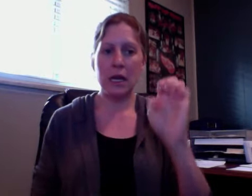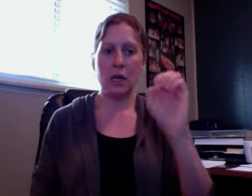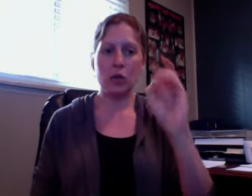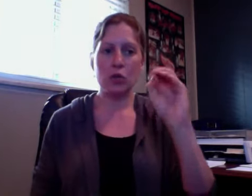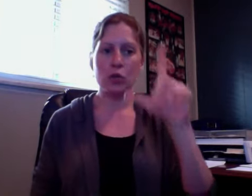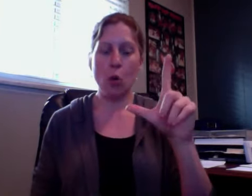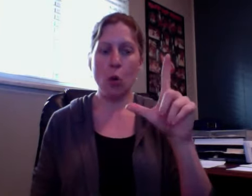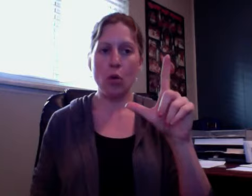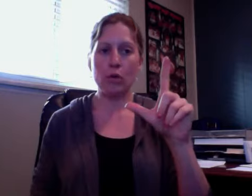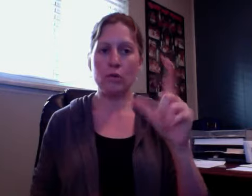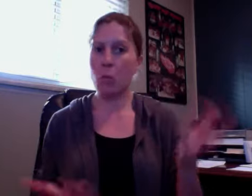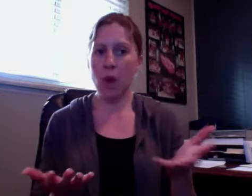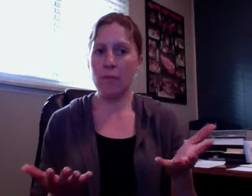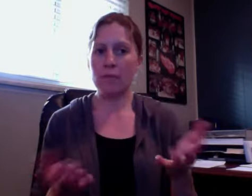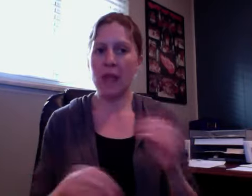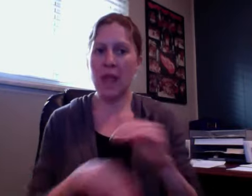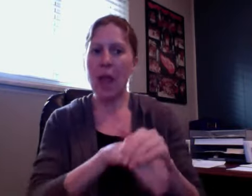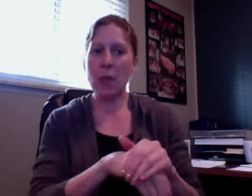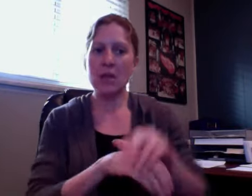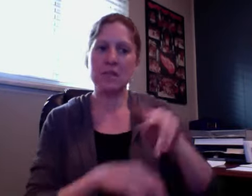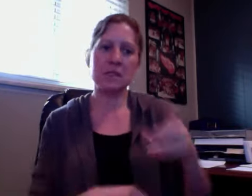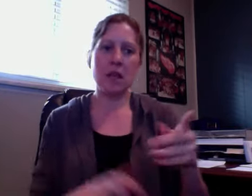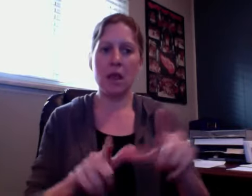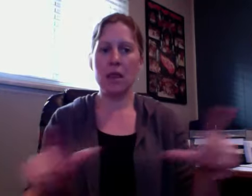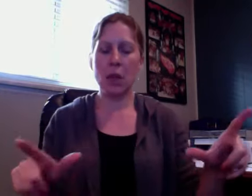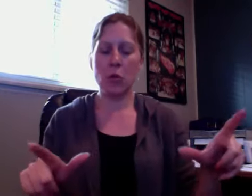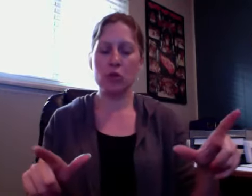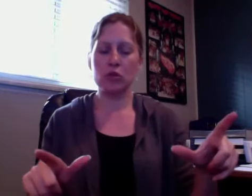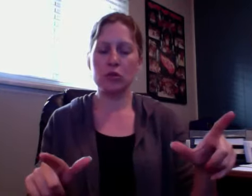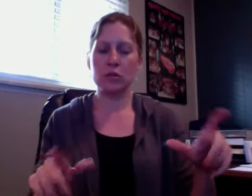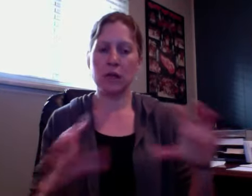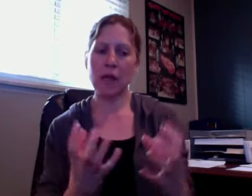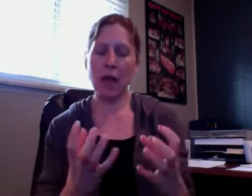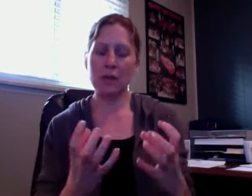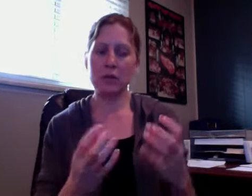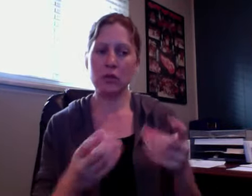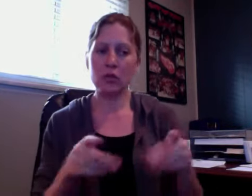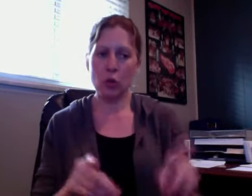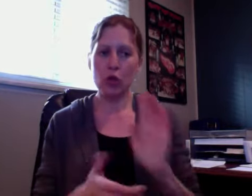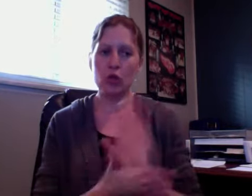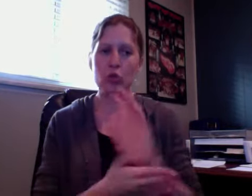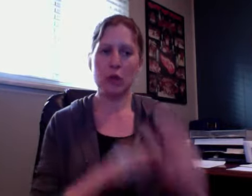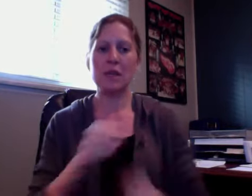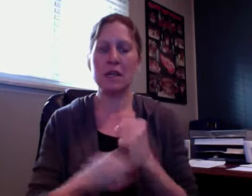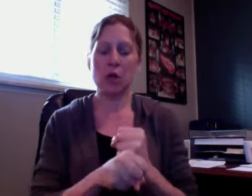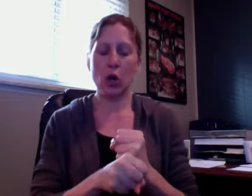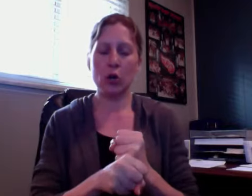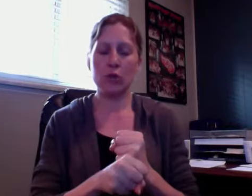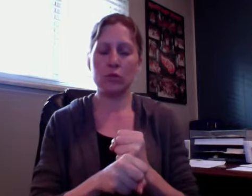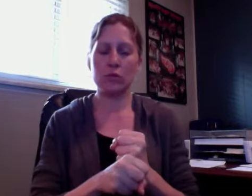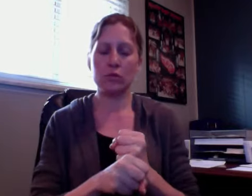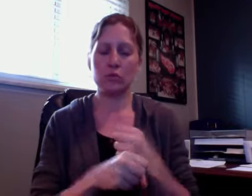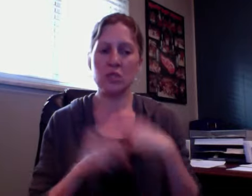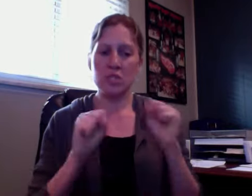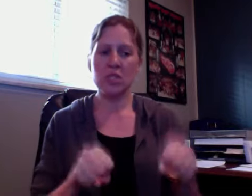as a second language, throughout the school years to get to that part where we could participate in the academics that